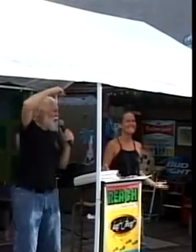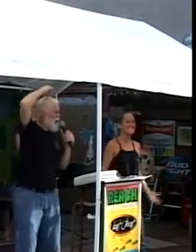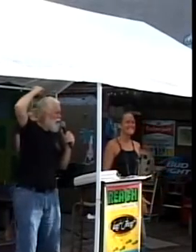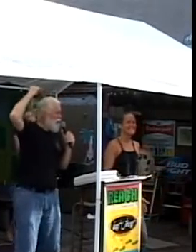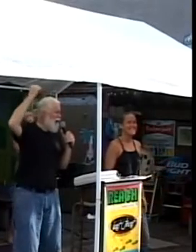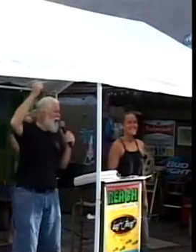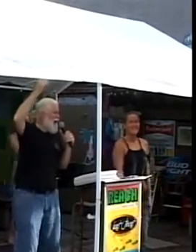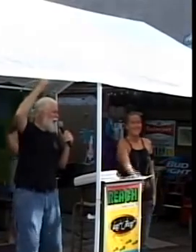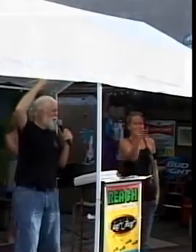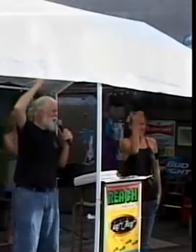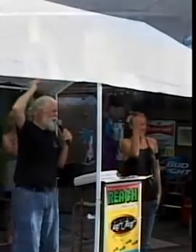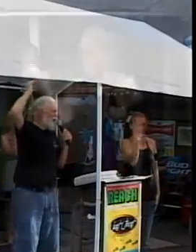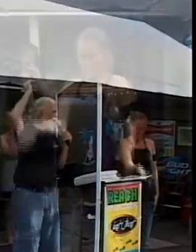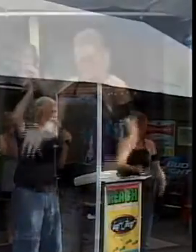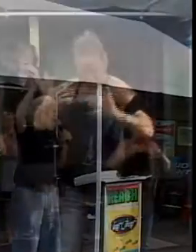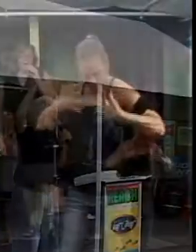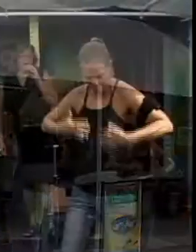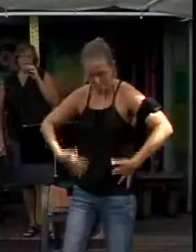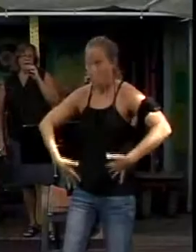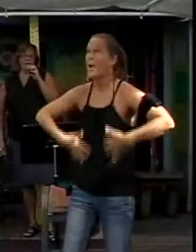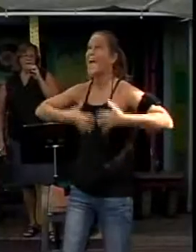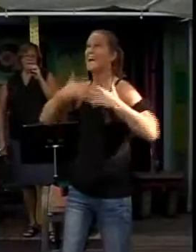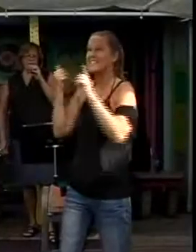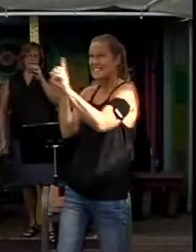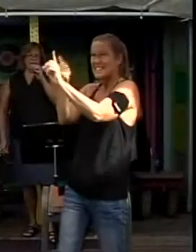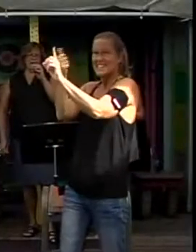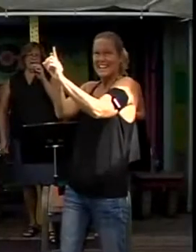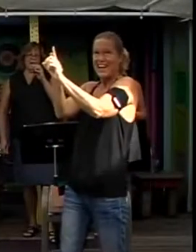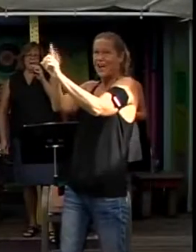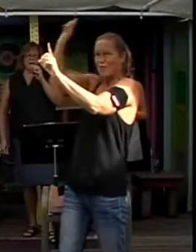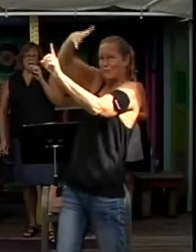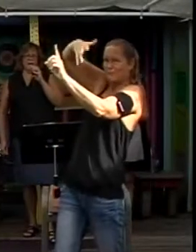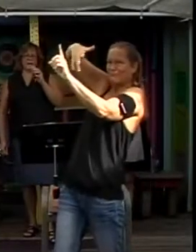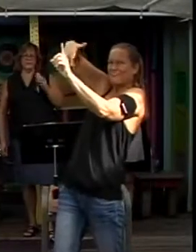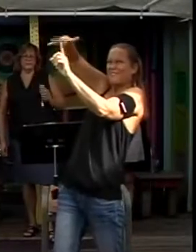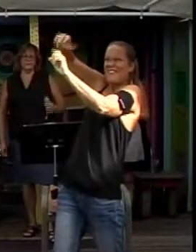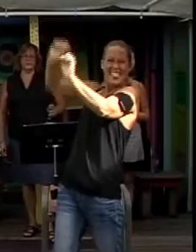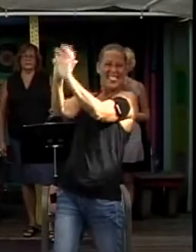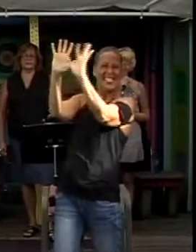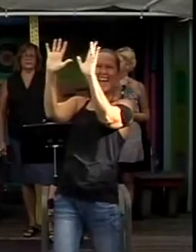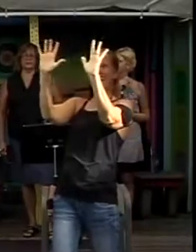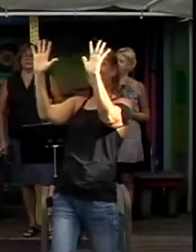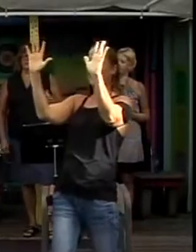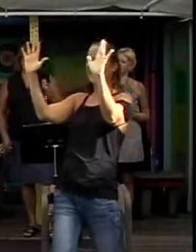He wraps himself in light,